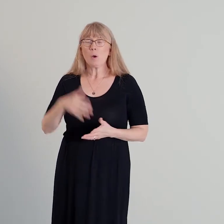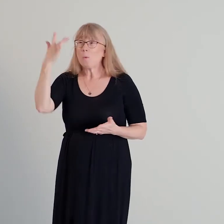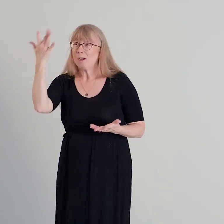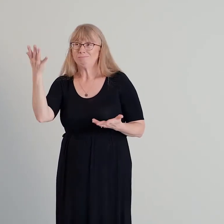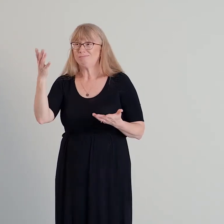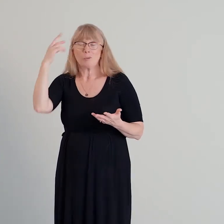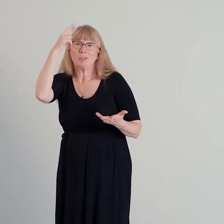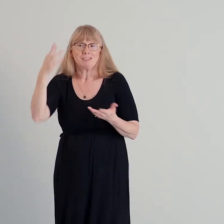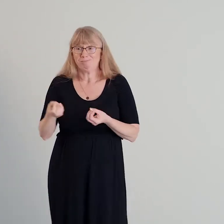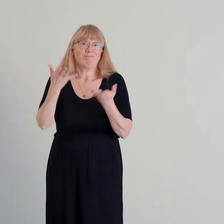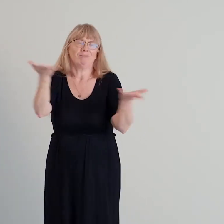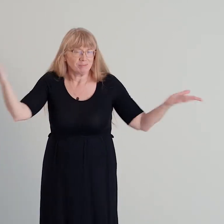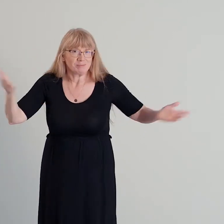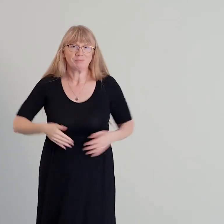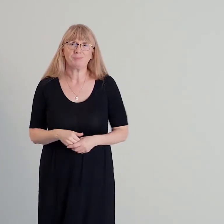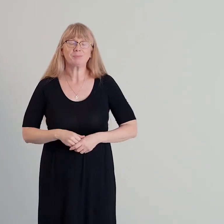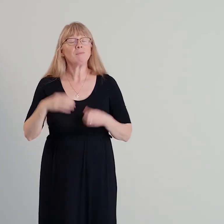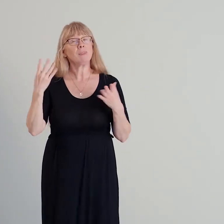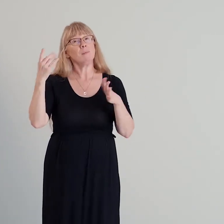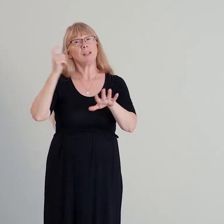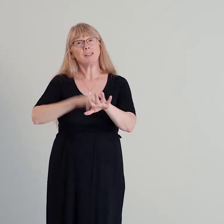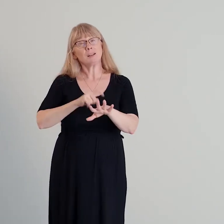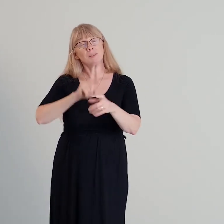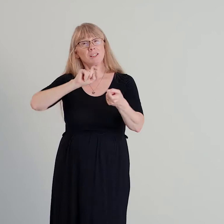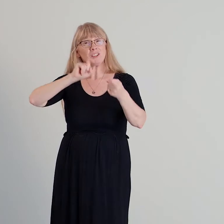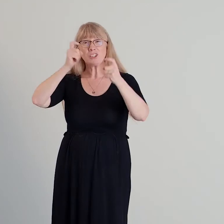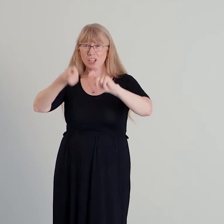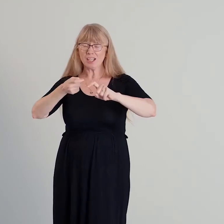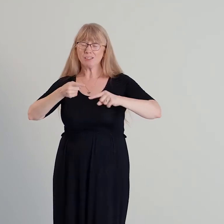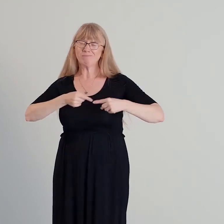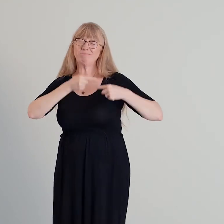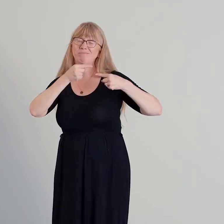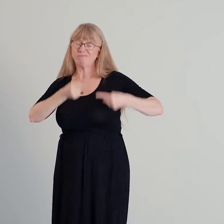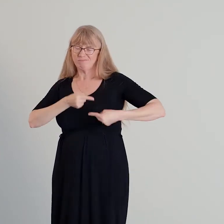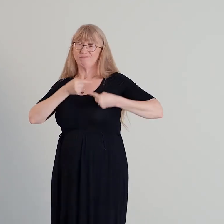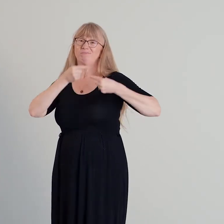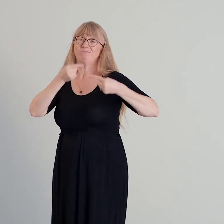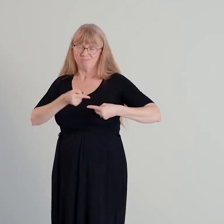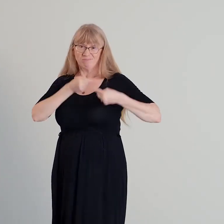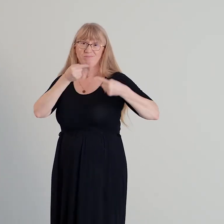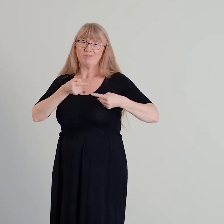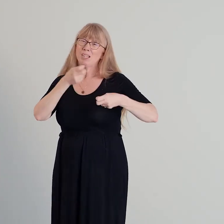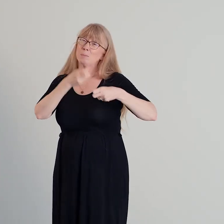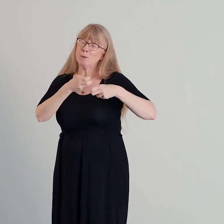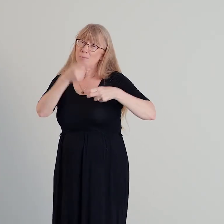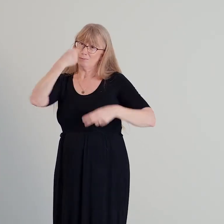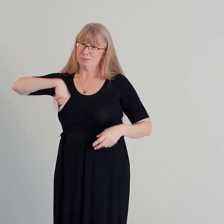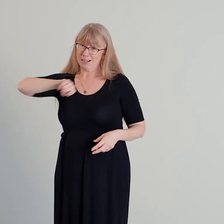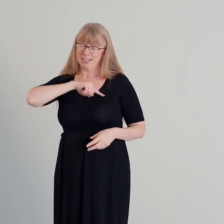whatever reason that we give. And oftentimes that change, we struggle with it and it really becomes a problem for